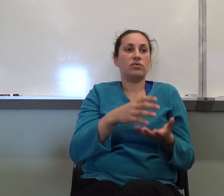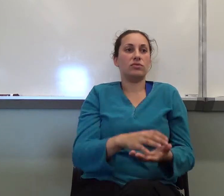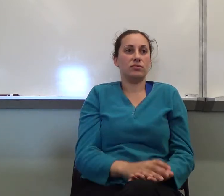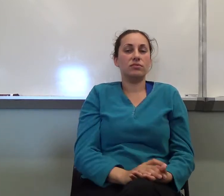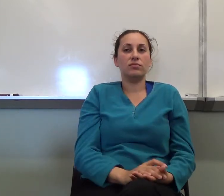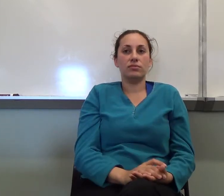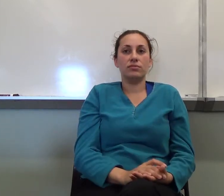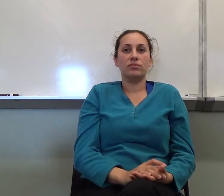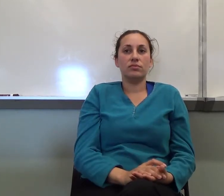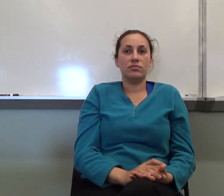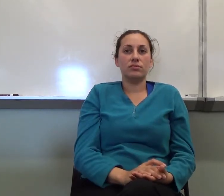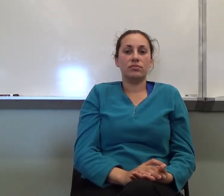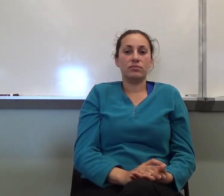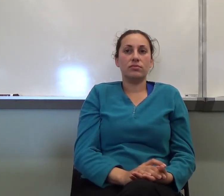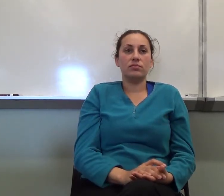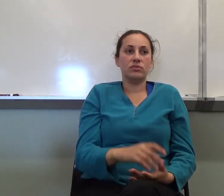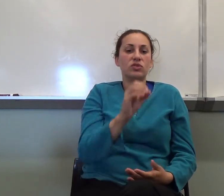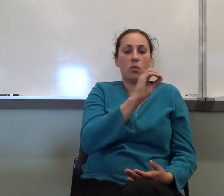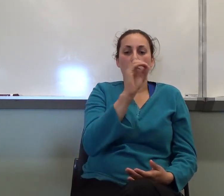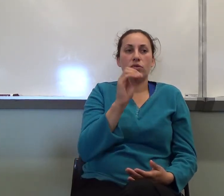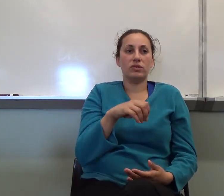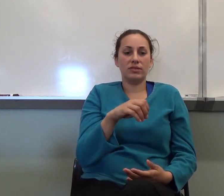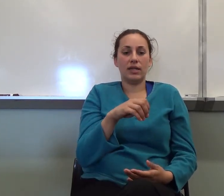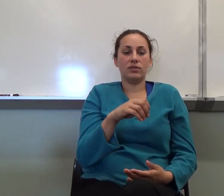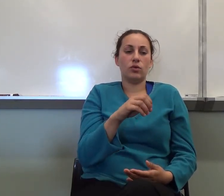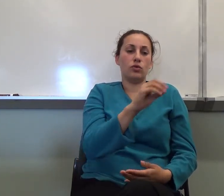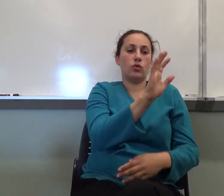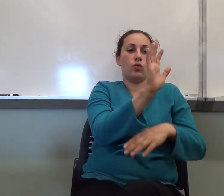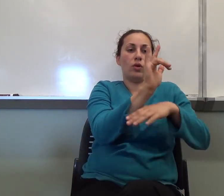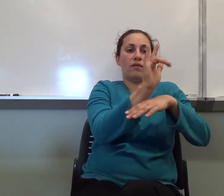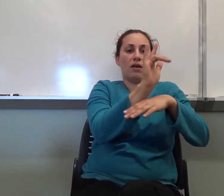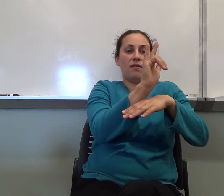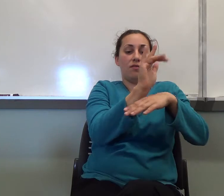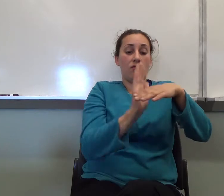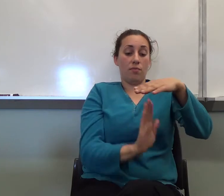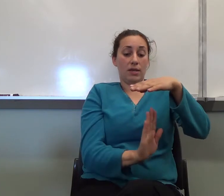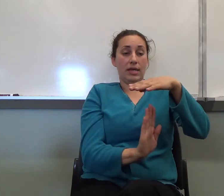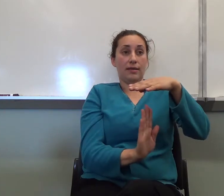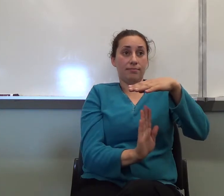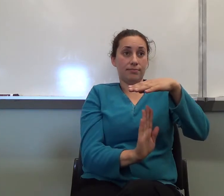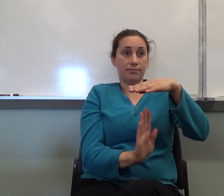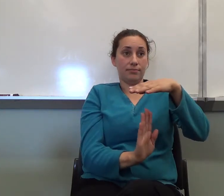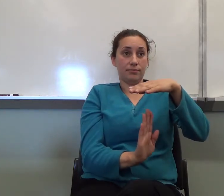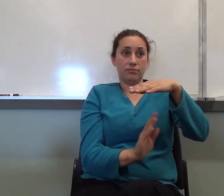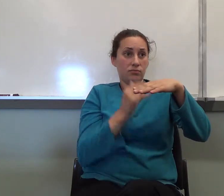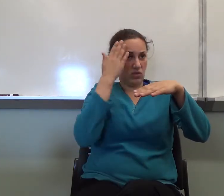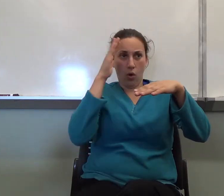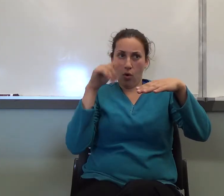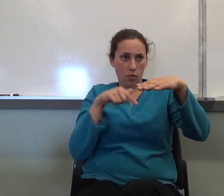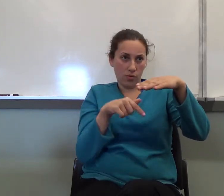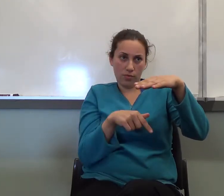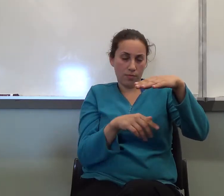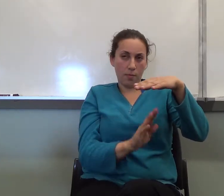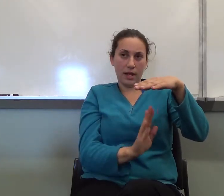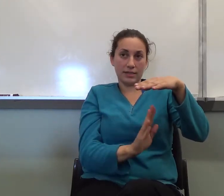Back to the percent proportion, 25 over B, the base, which is unknown, is equal to the ratio of